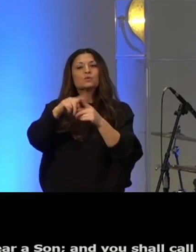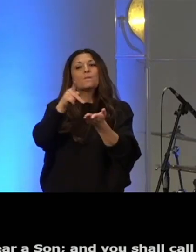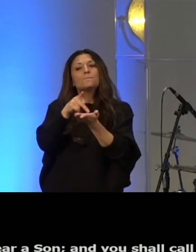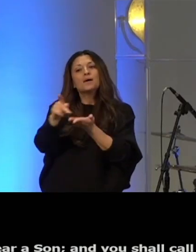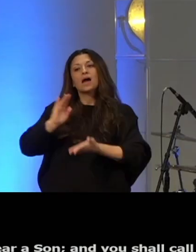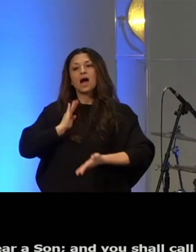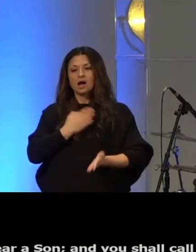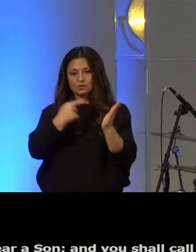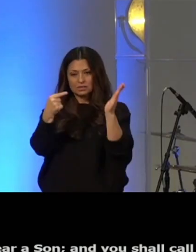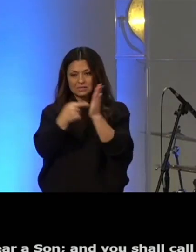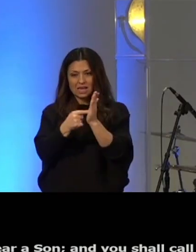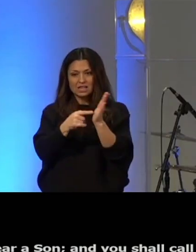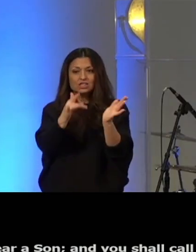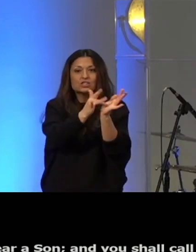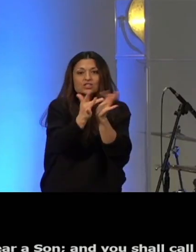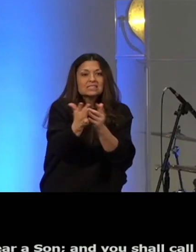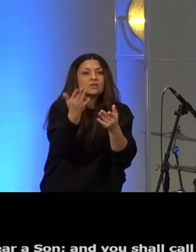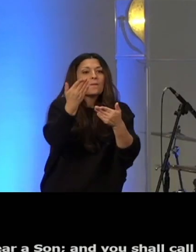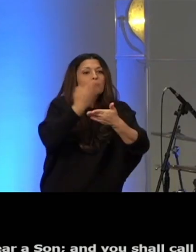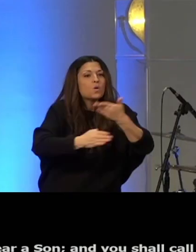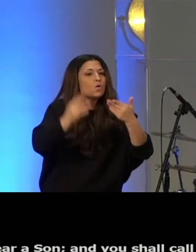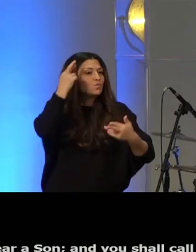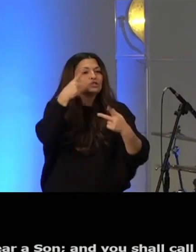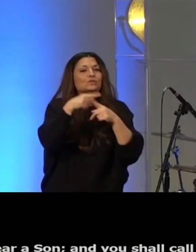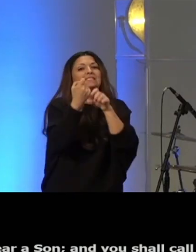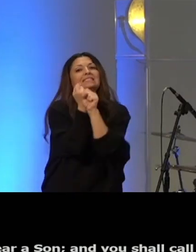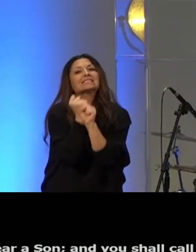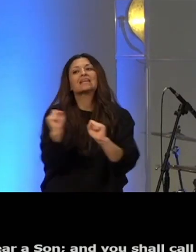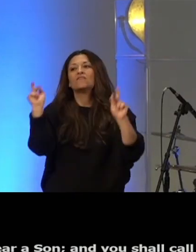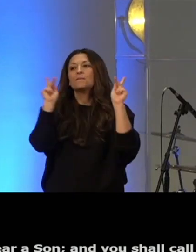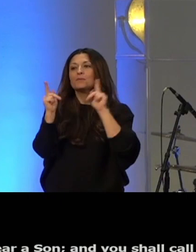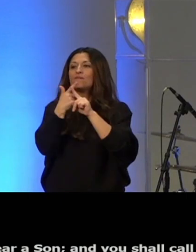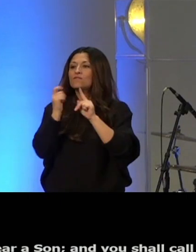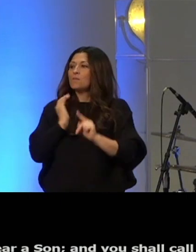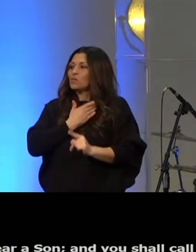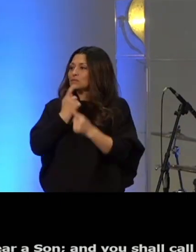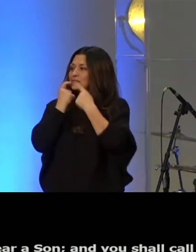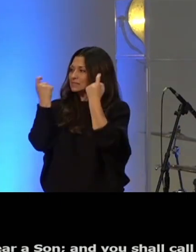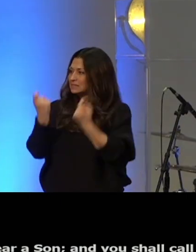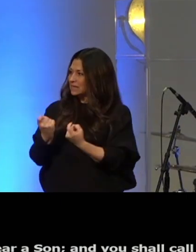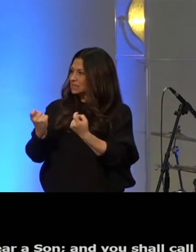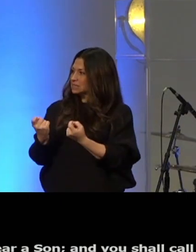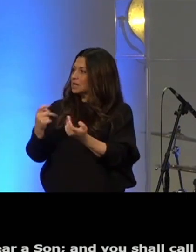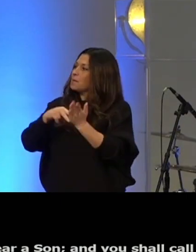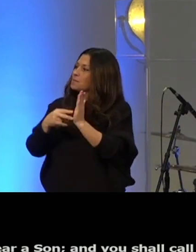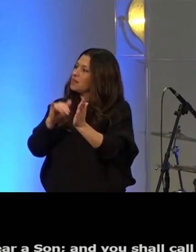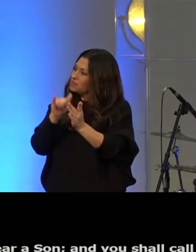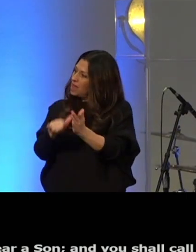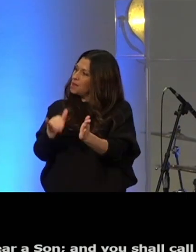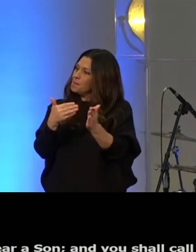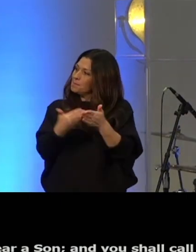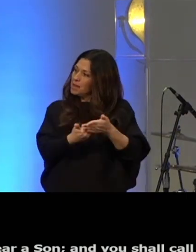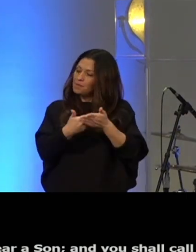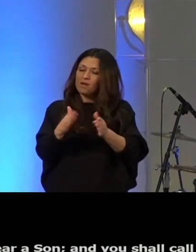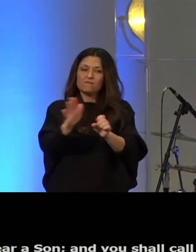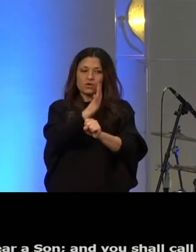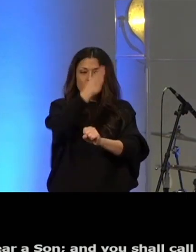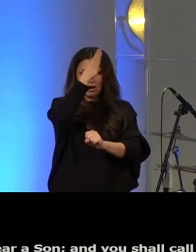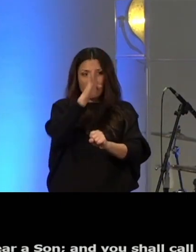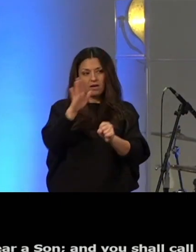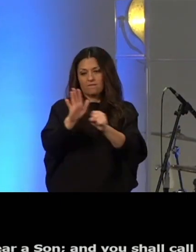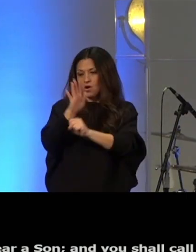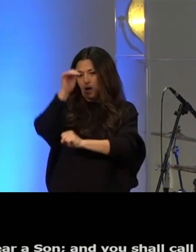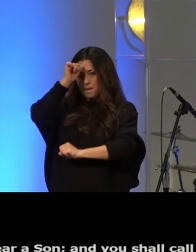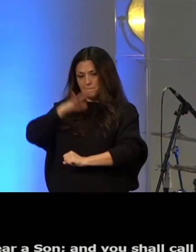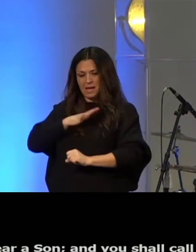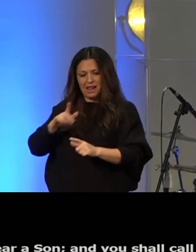Jesus was born to save his people, to save us from our sins. And so that baby, fully God, fully man, lived a